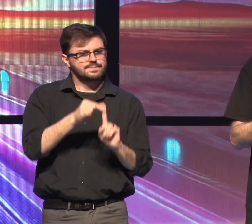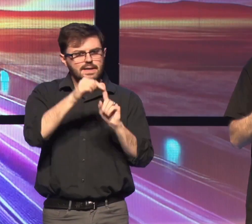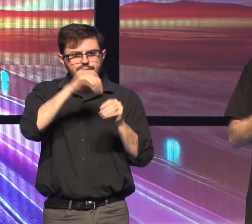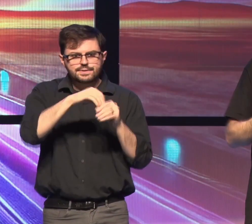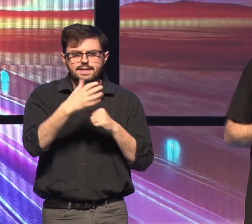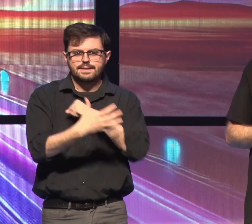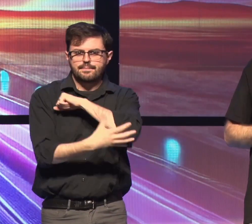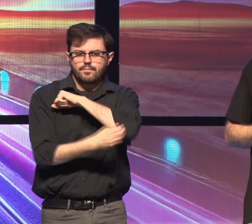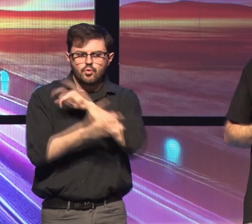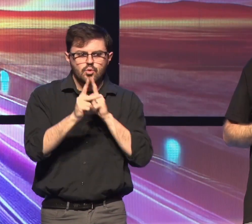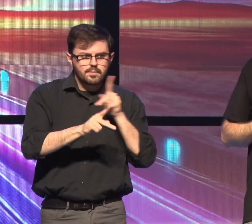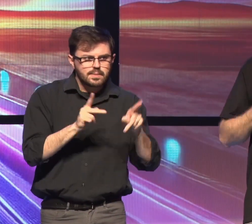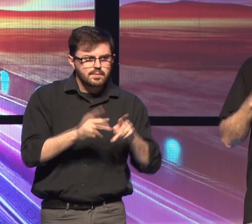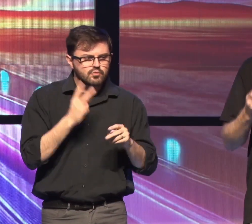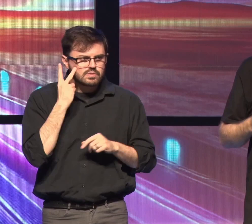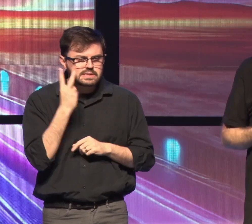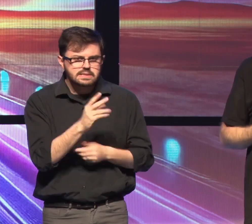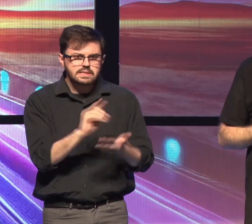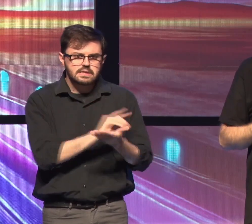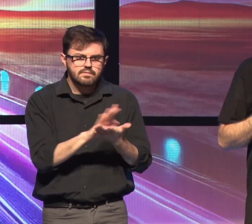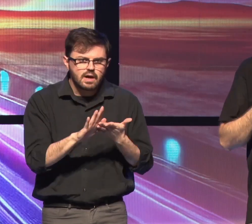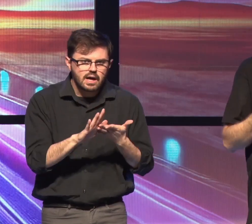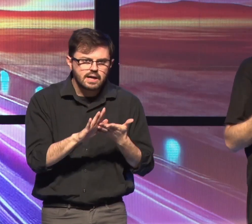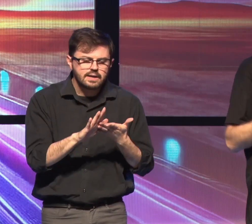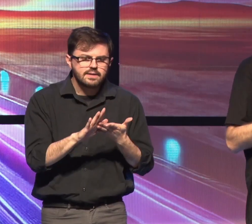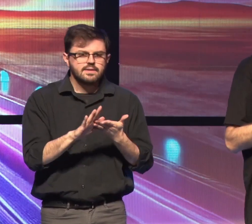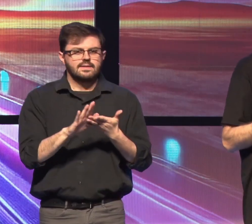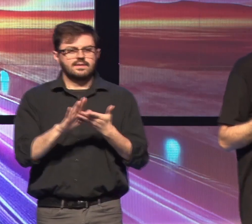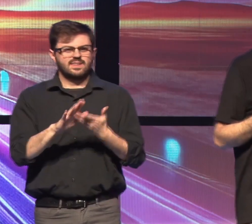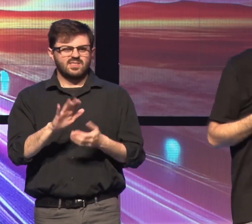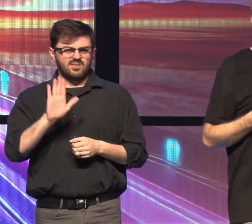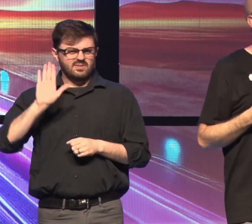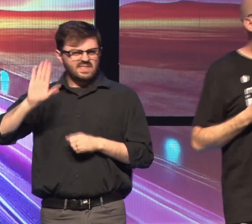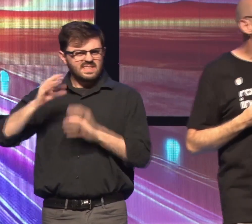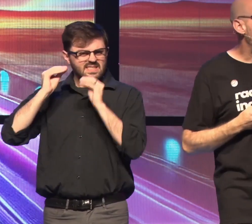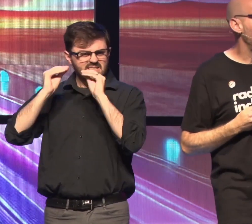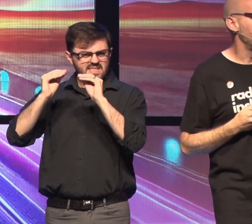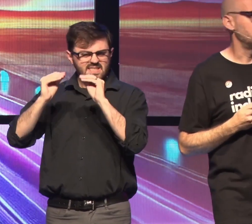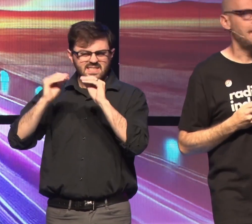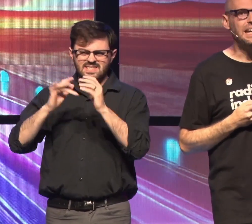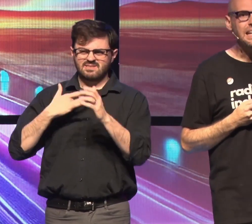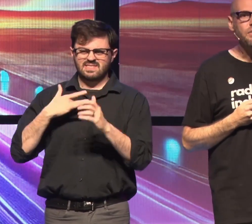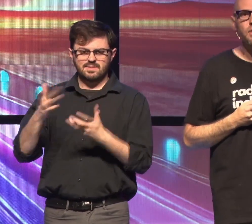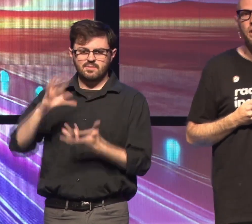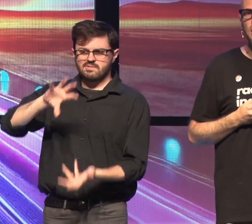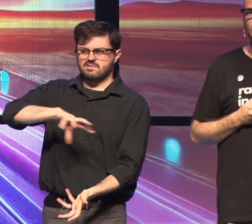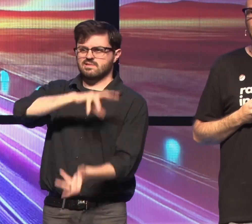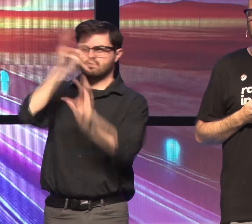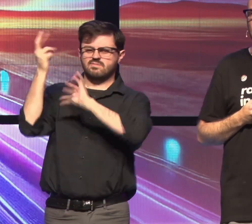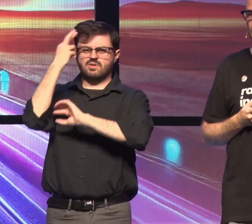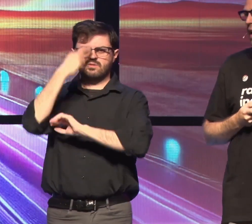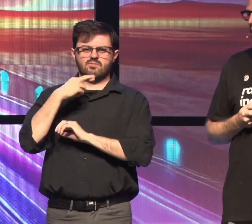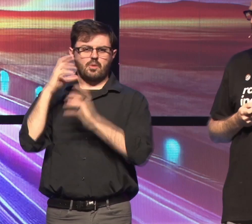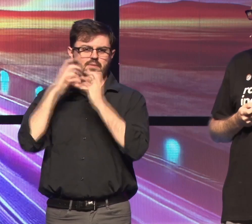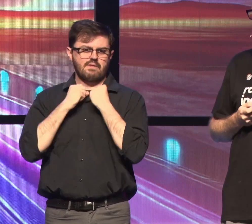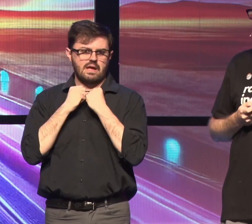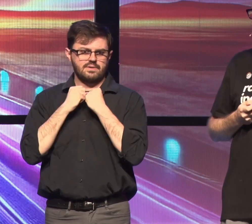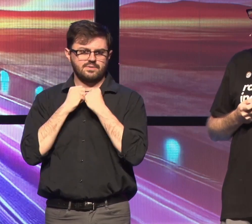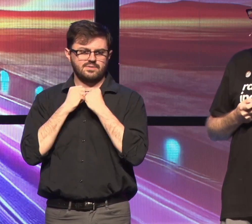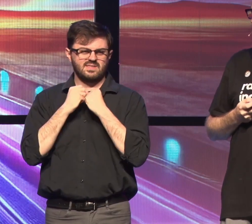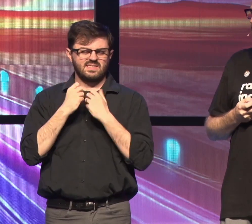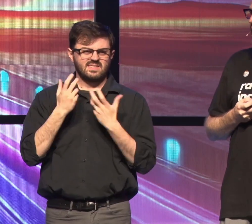poor and the struggling. So Jesus's teachings would often subvert Roman values and even his religious